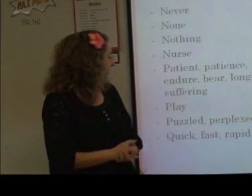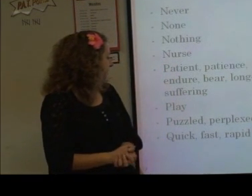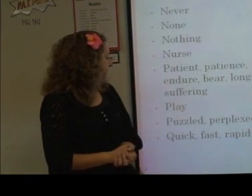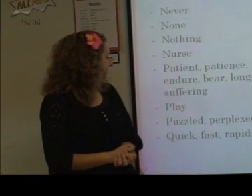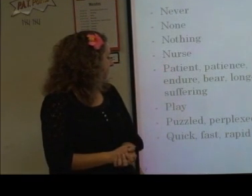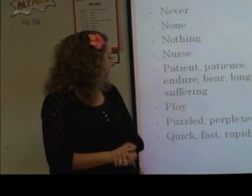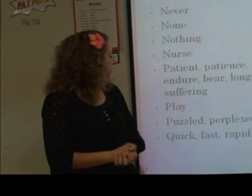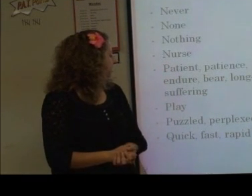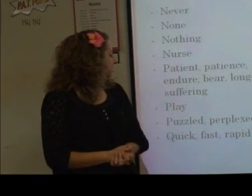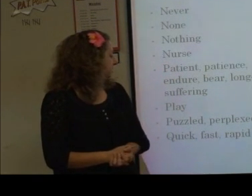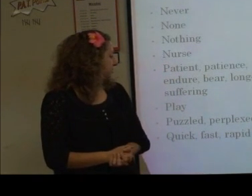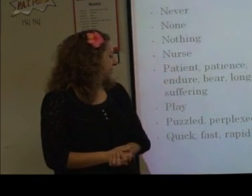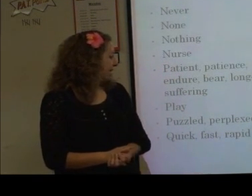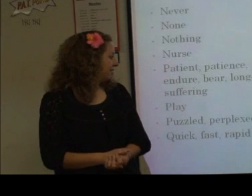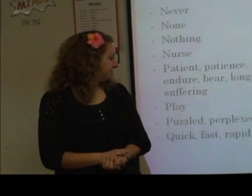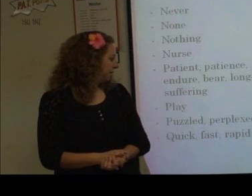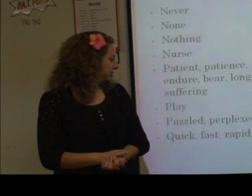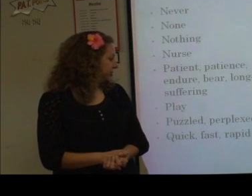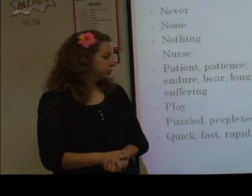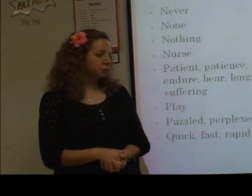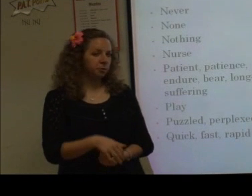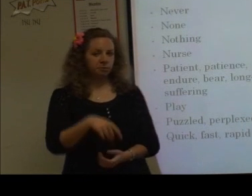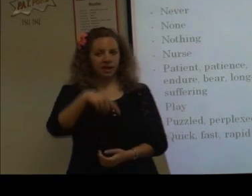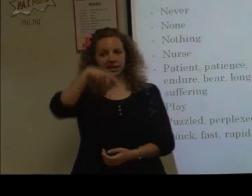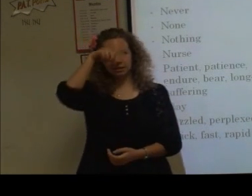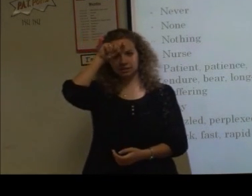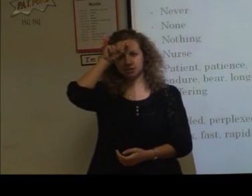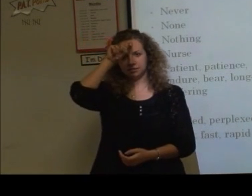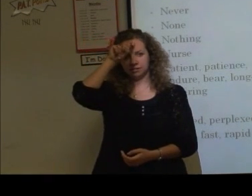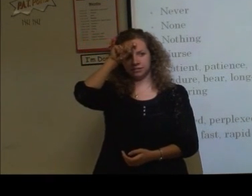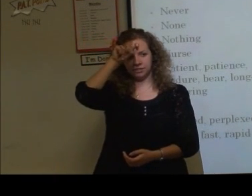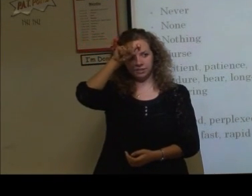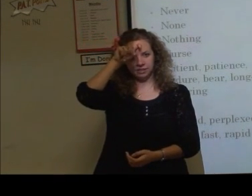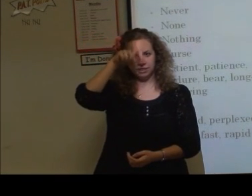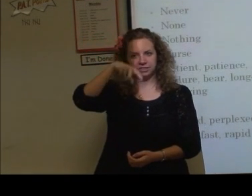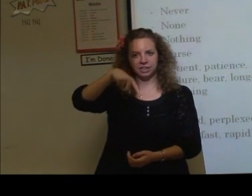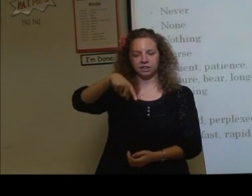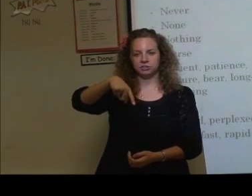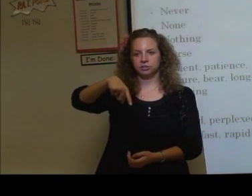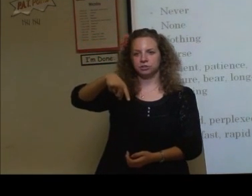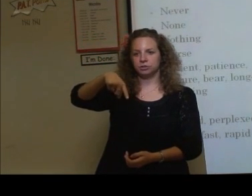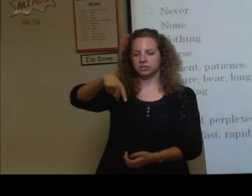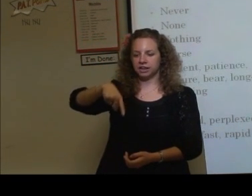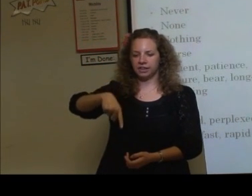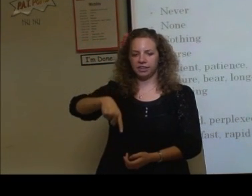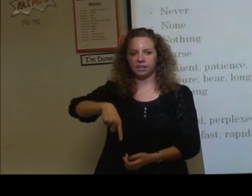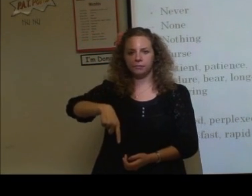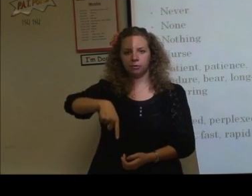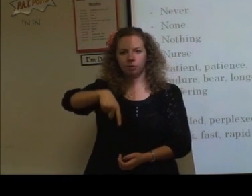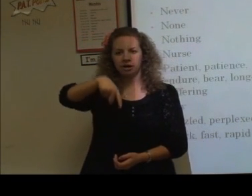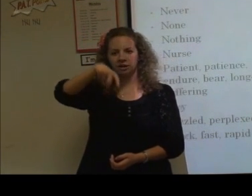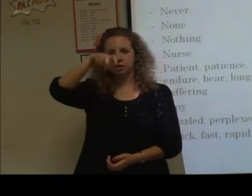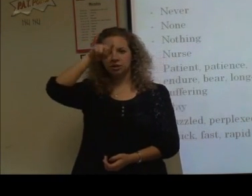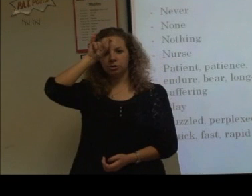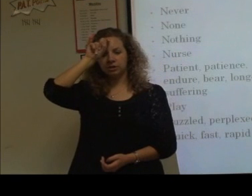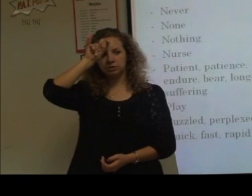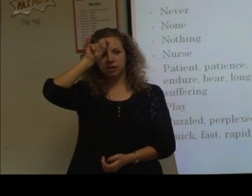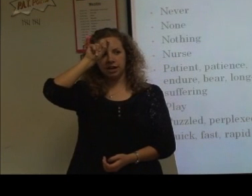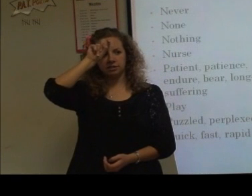Play. Okay. Then we have puzzled or perplexed is here. So it's kind of like a number 1 going to an X on